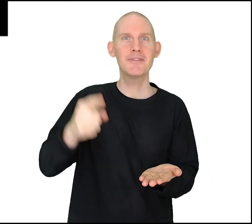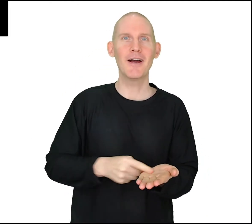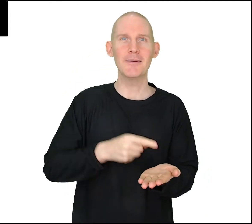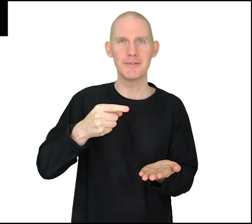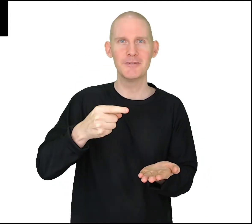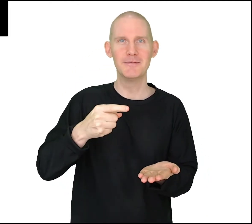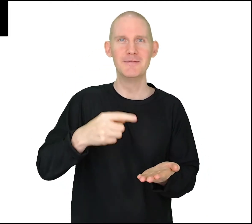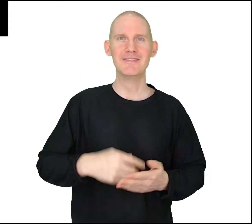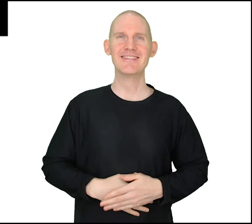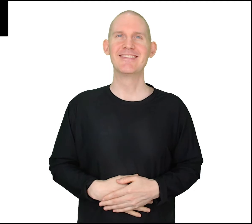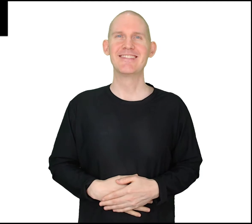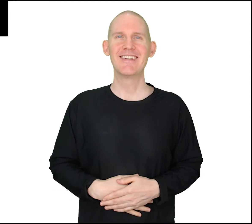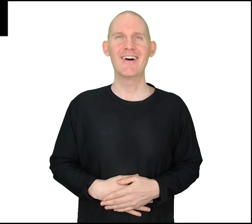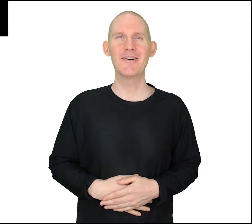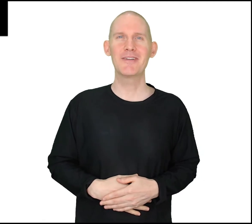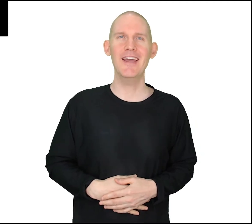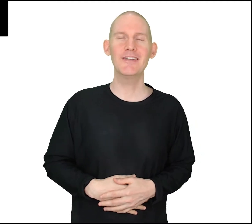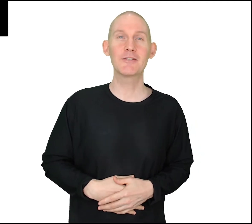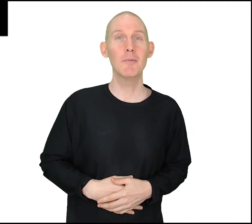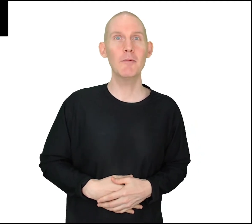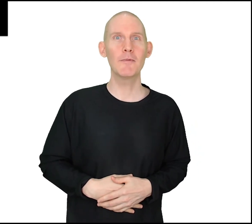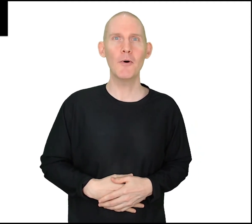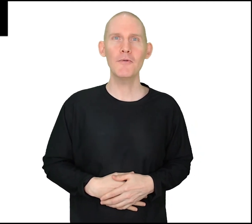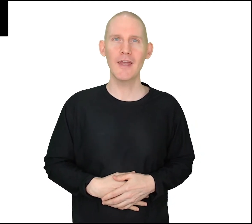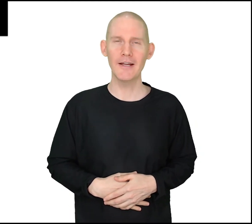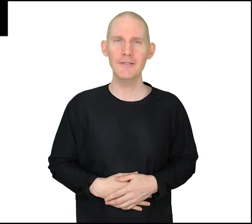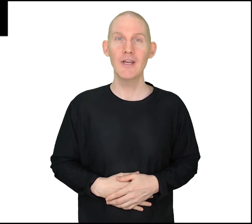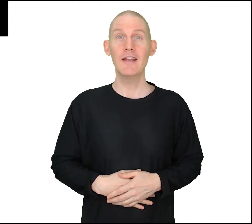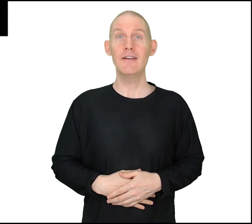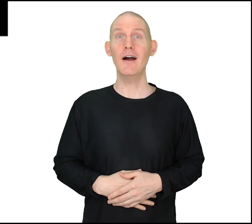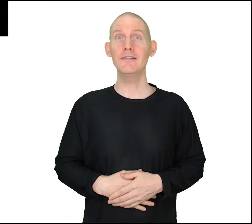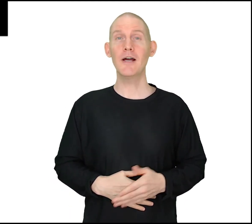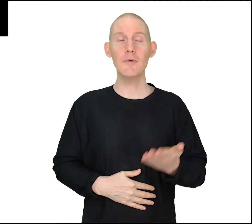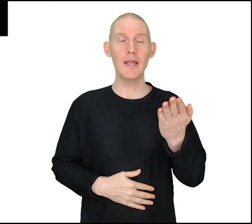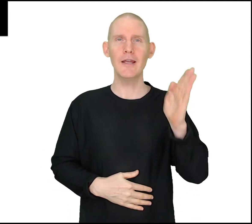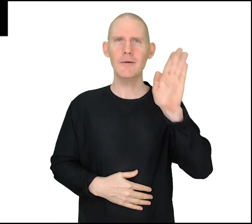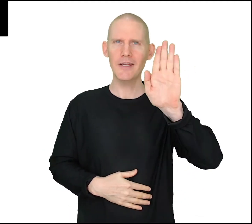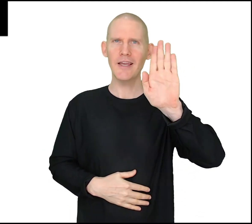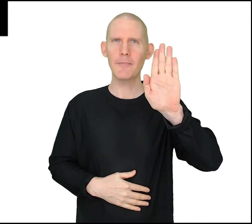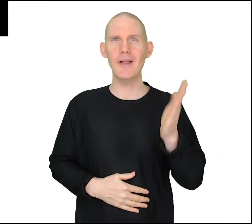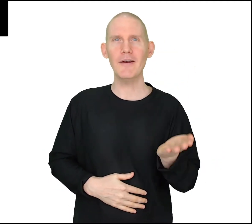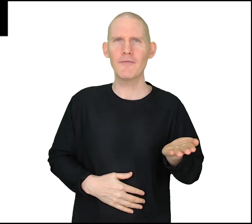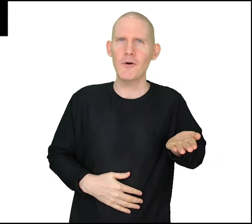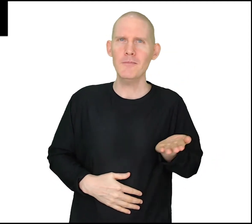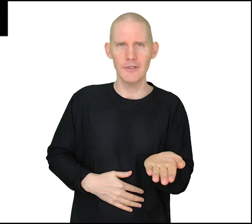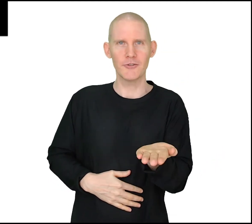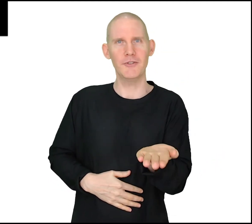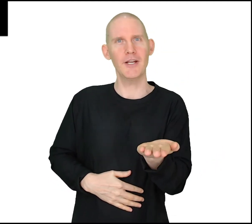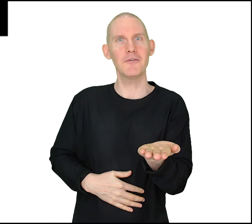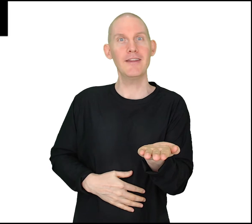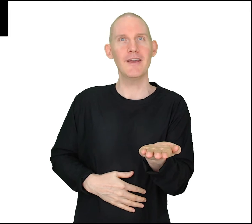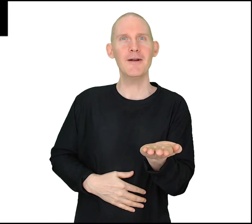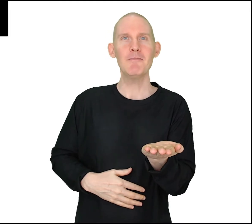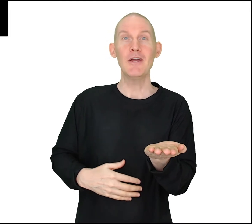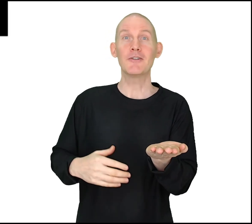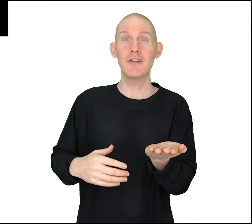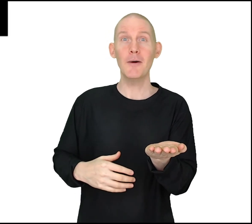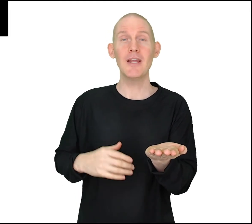Sometimes. Okay, so remember both hands. Non-dominant hand, make that platform. Stick it right there. Your dominant hand,